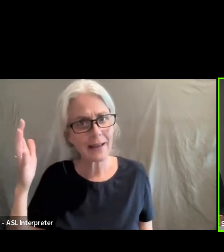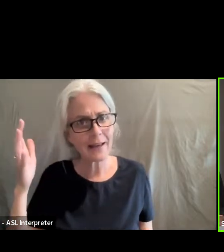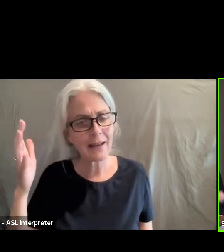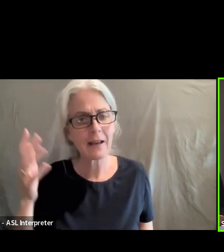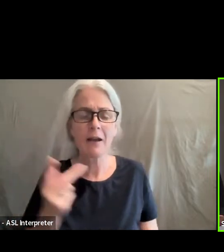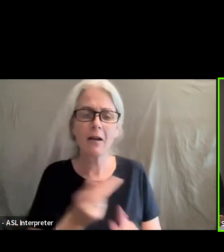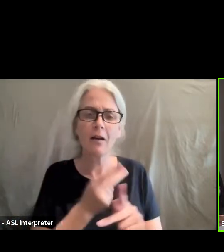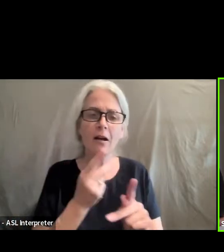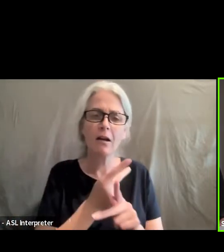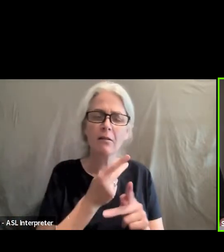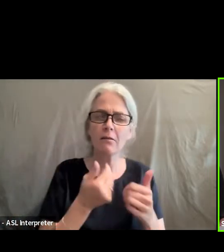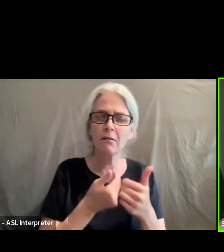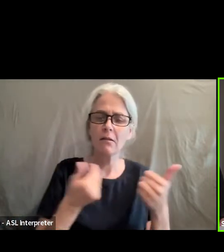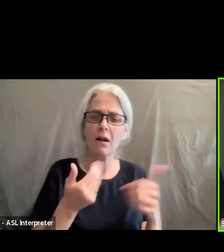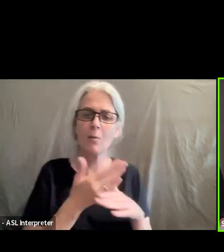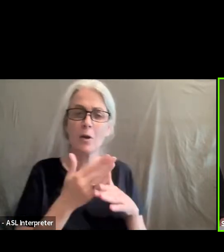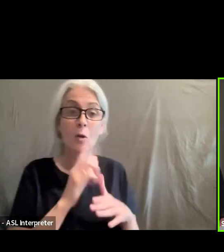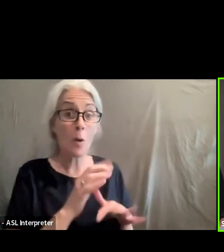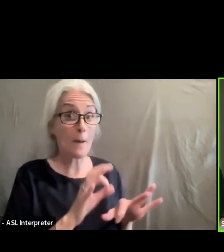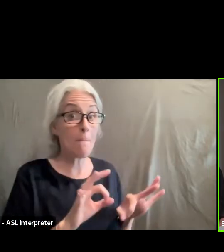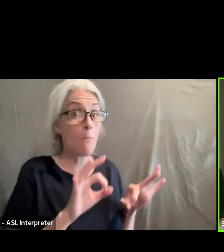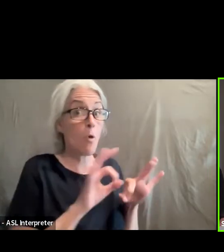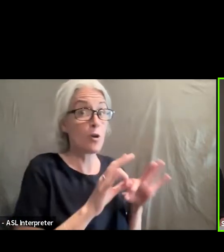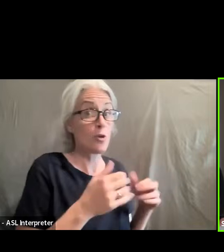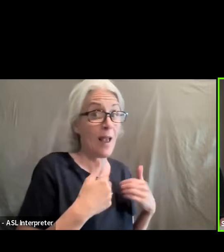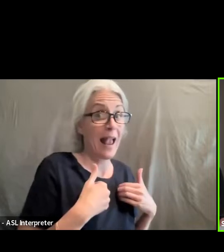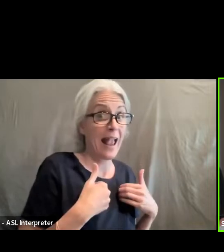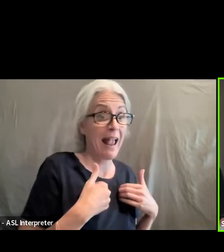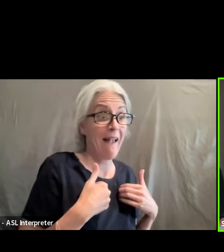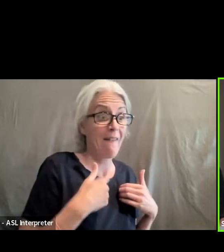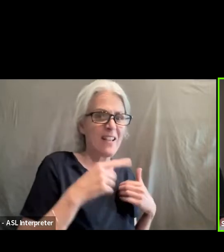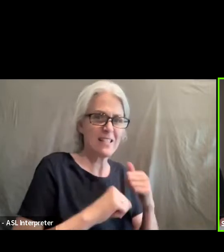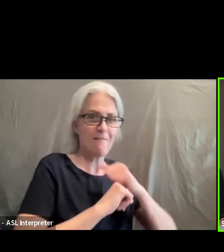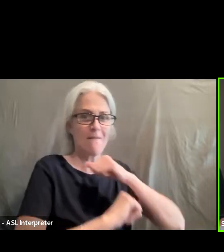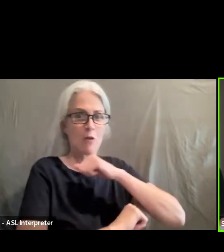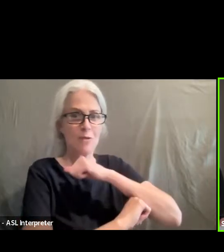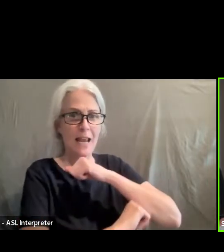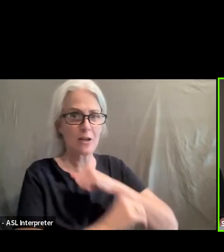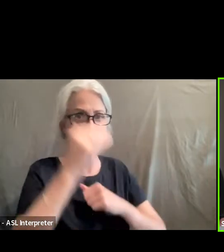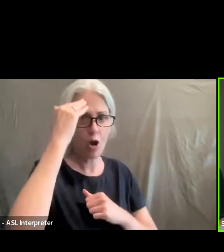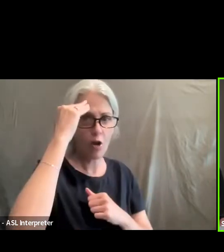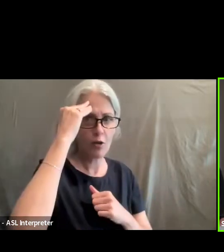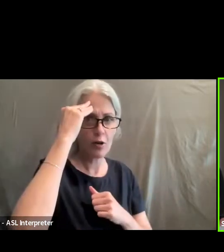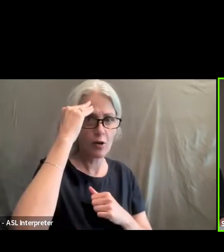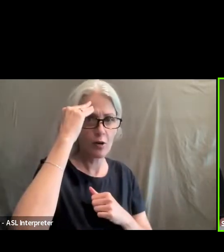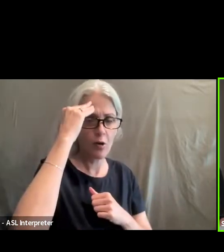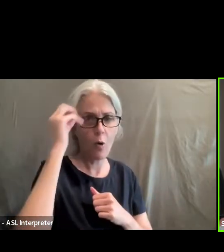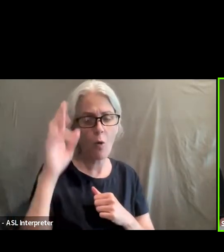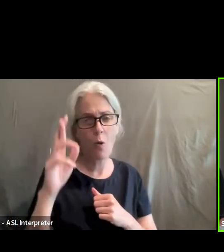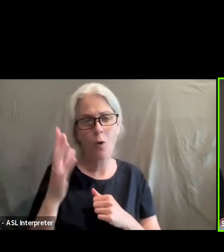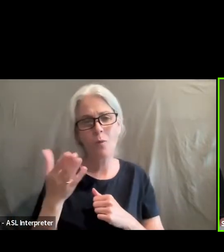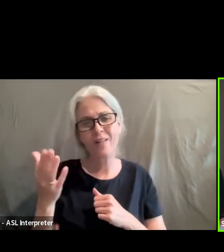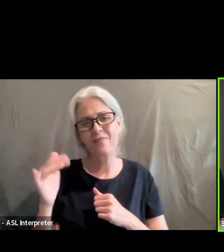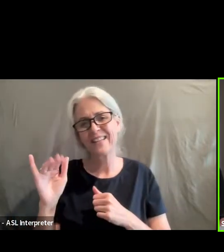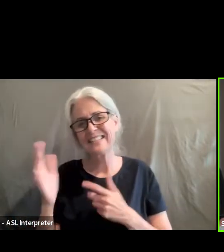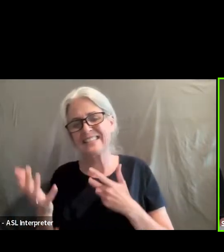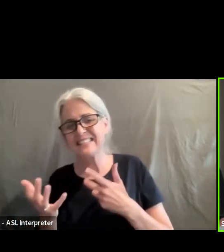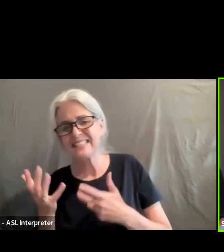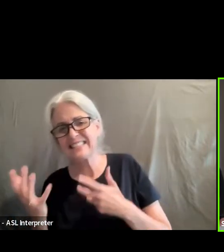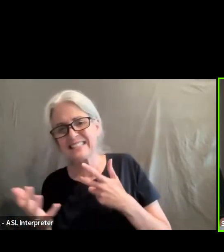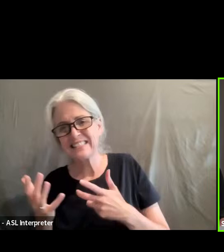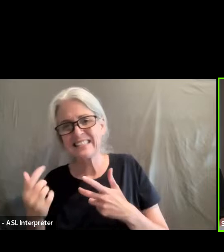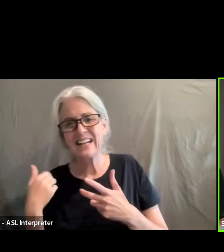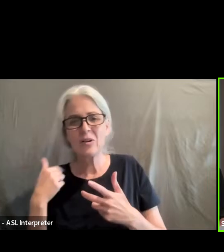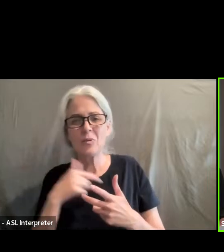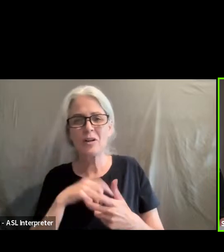between the things that are really important to have as kind of the foundation knowledge versus the ones that we're just stuffing in the